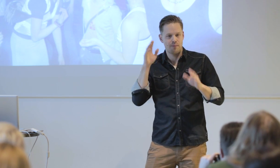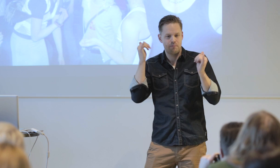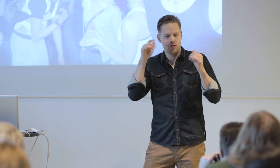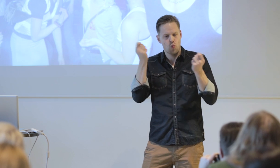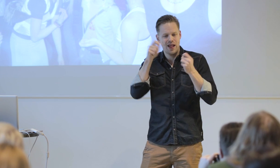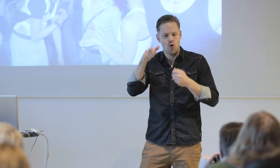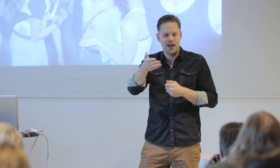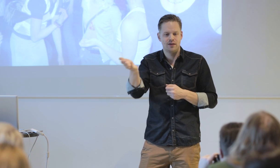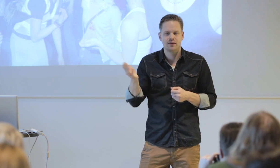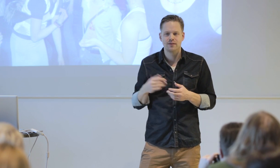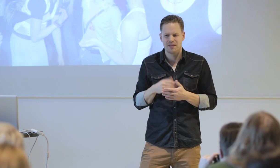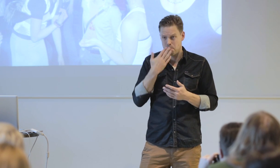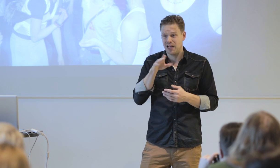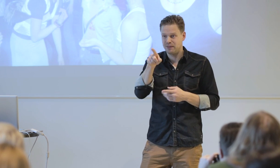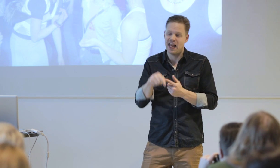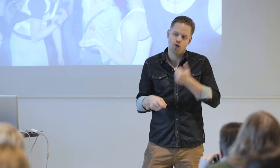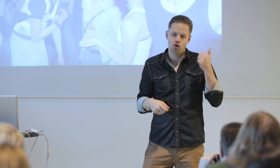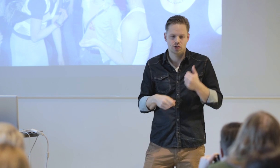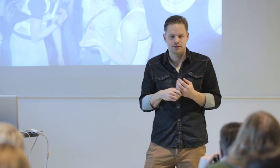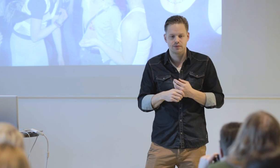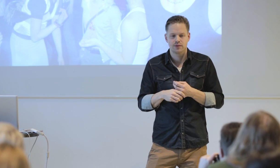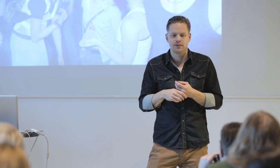causing some hazard to other people who are partying here. It's better you go out.